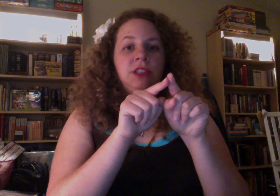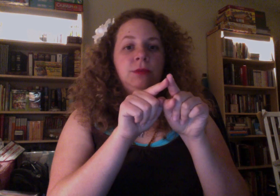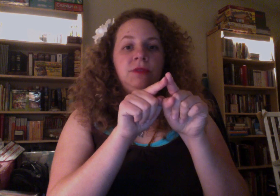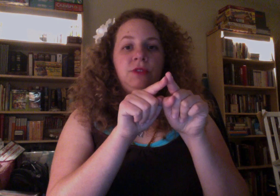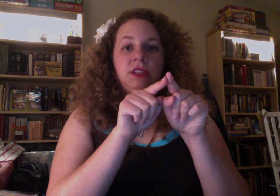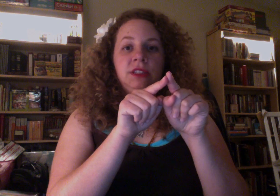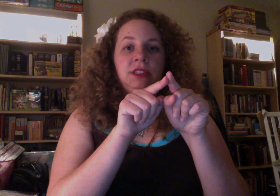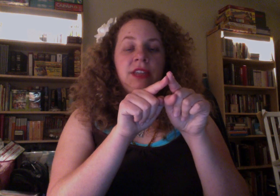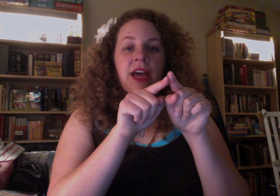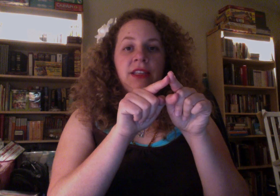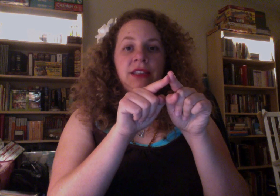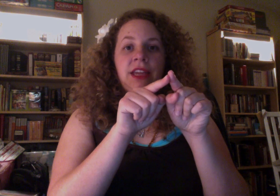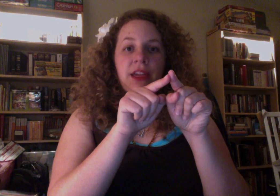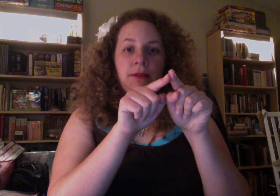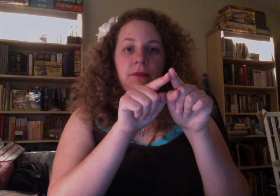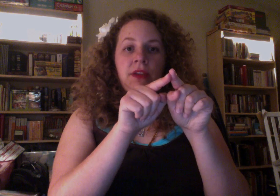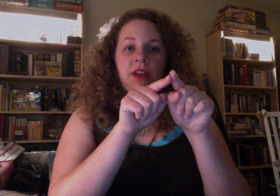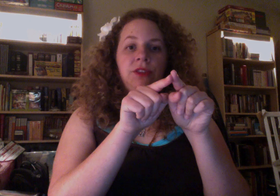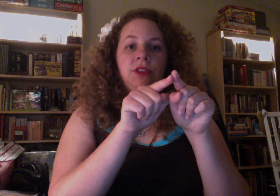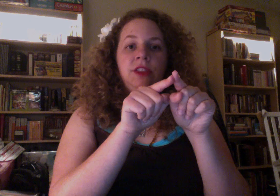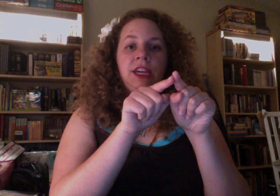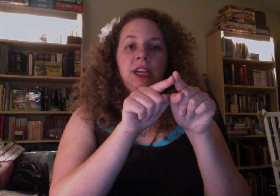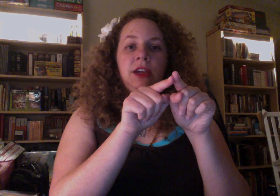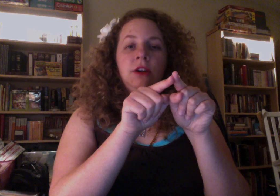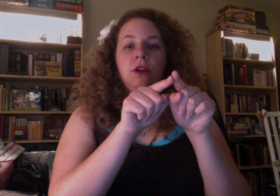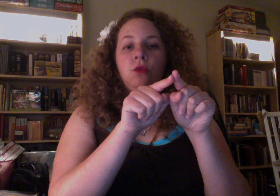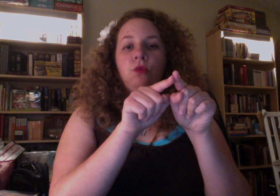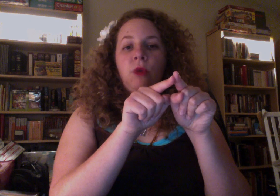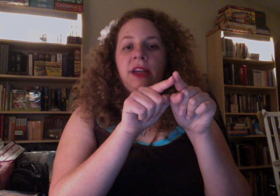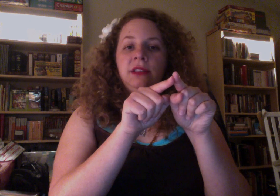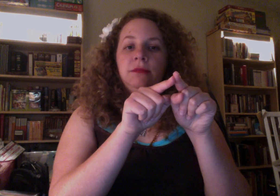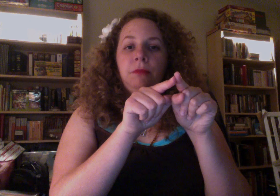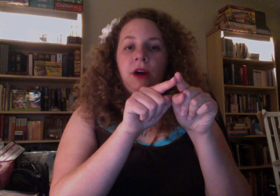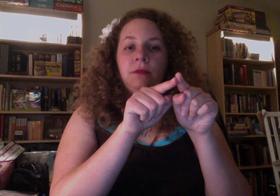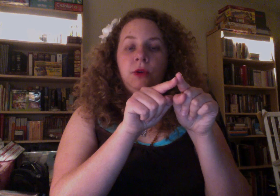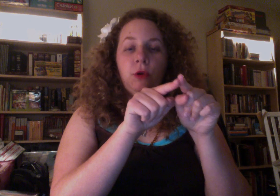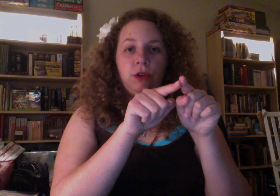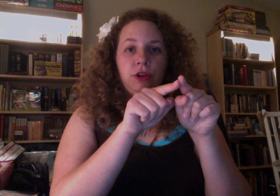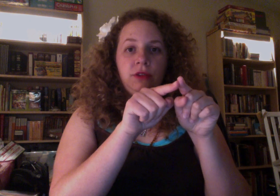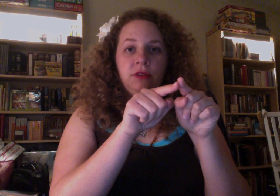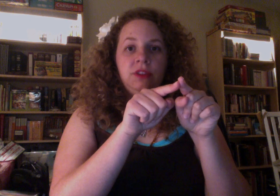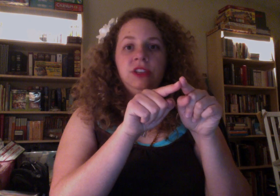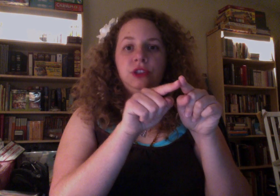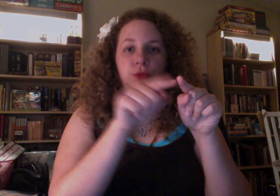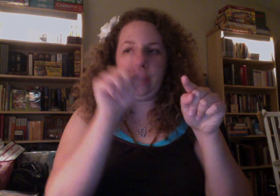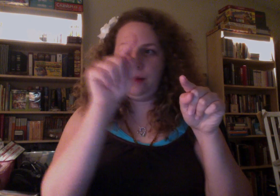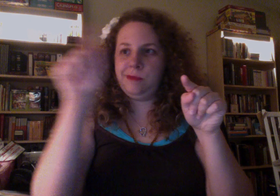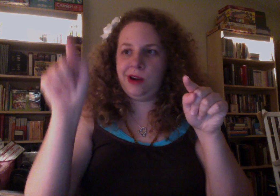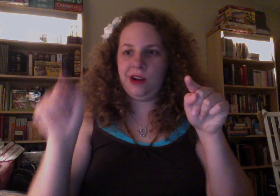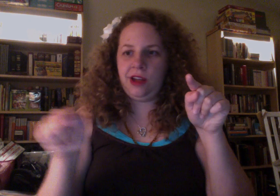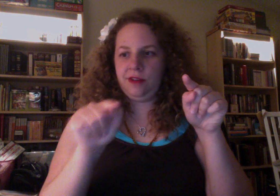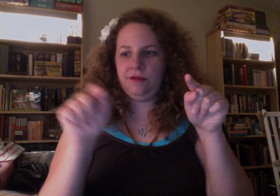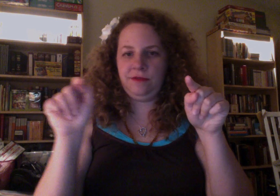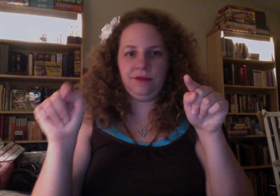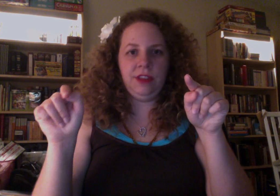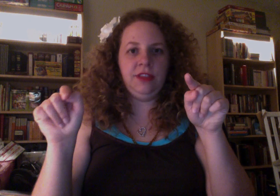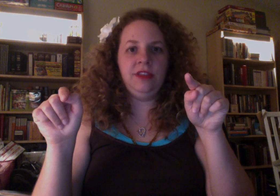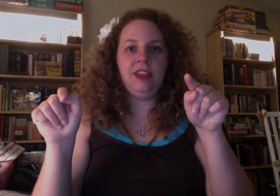one, for instance, has an M in the right bottom corner, the square part of